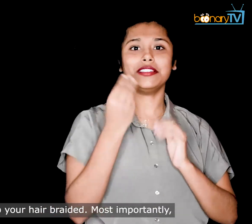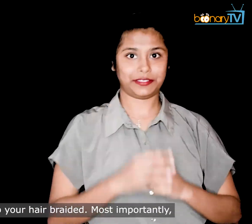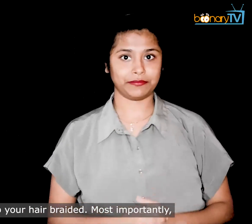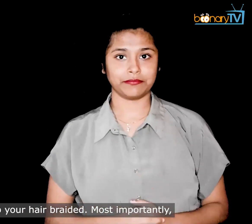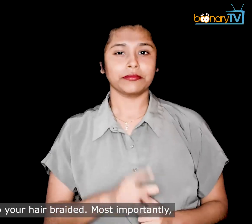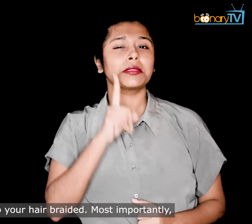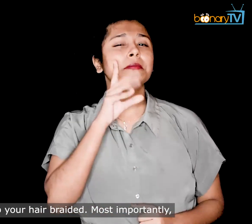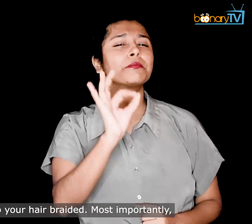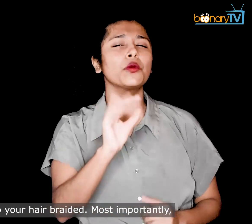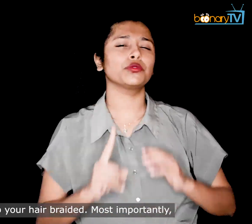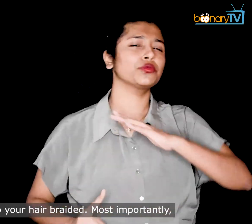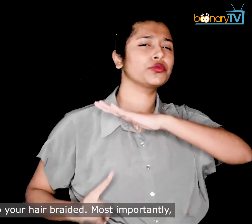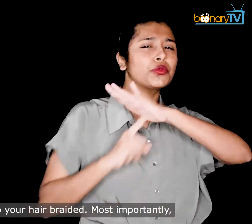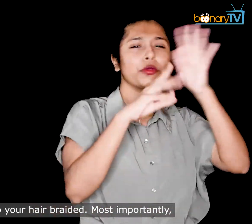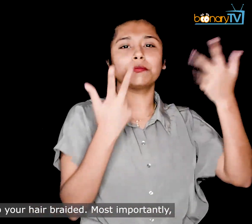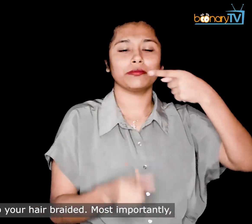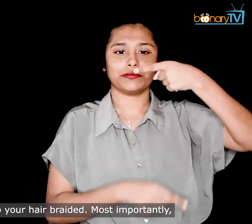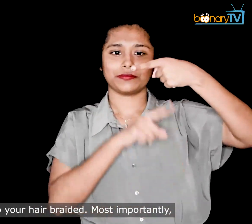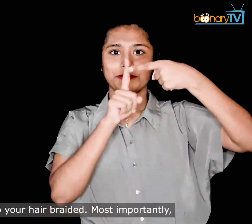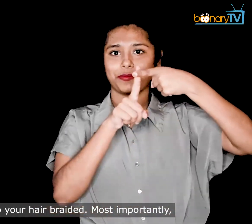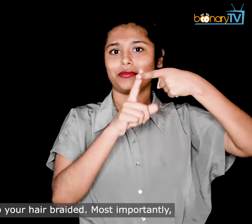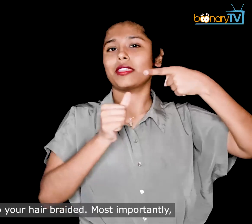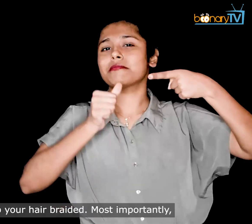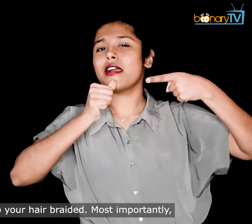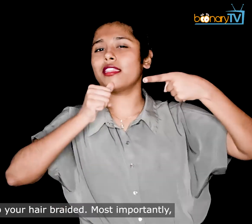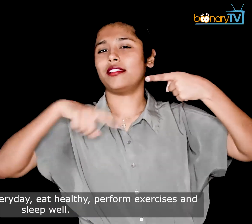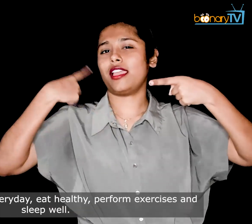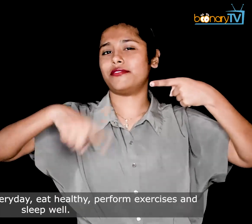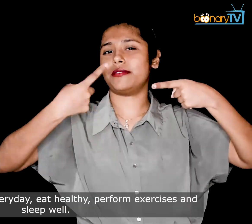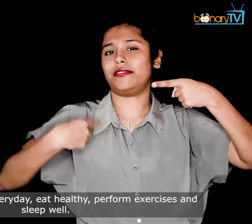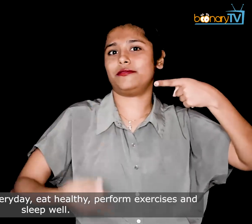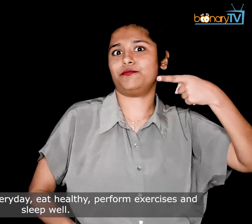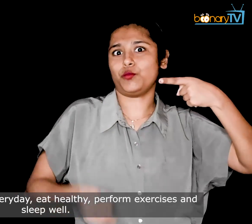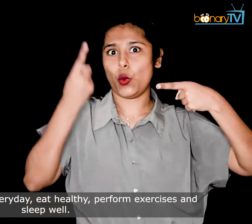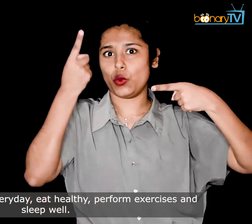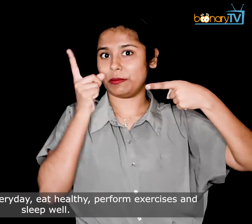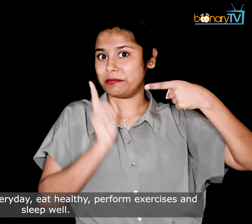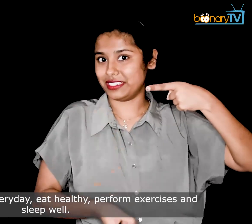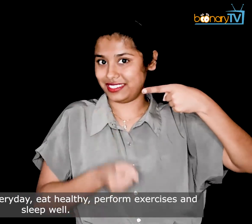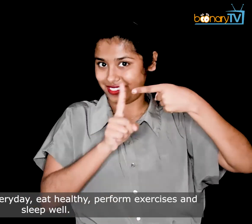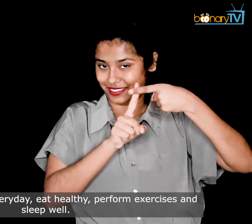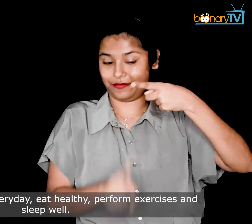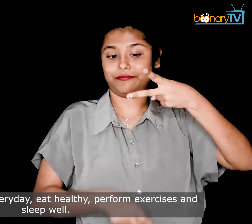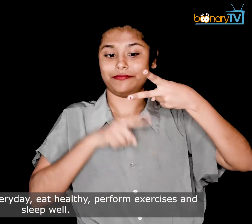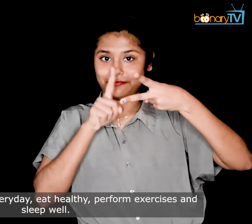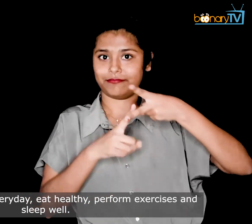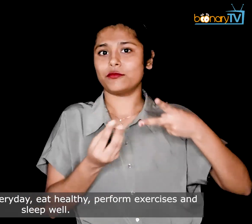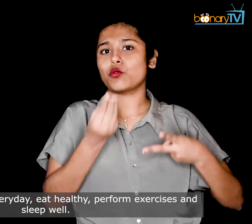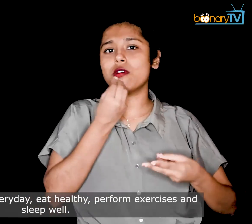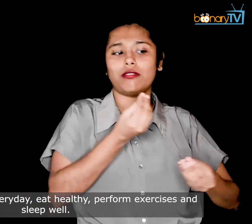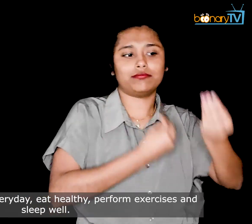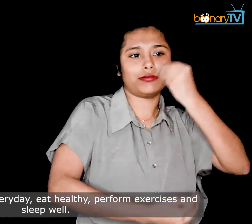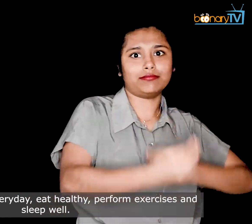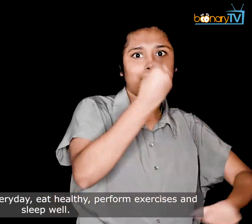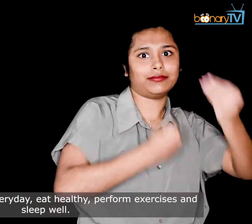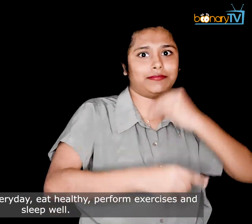keep your hair braided. Most importantly, drink enough water everyday, eat healthy,